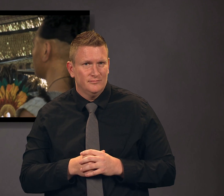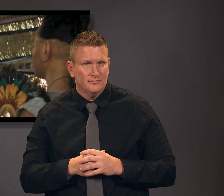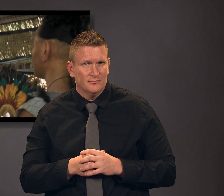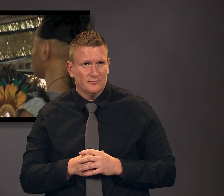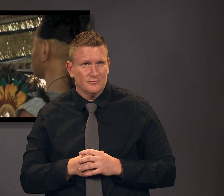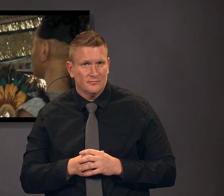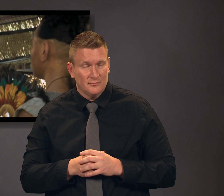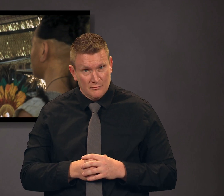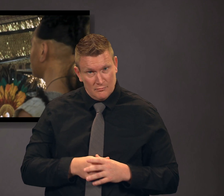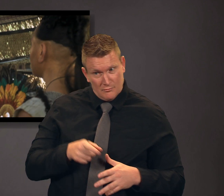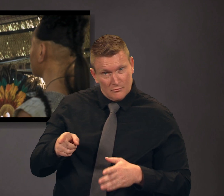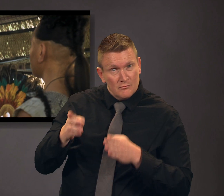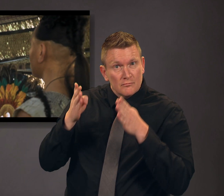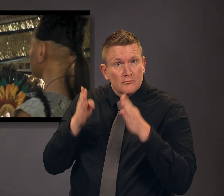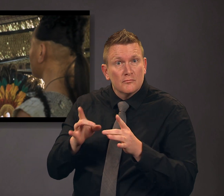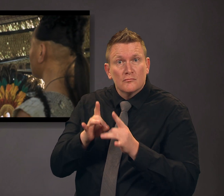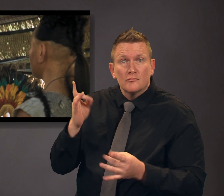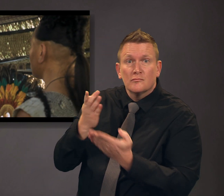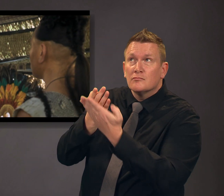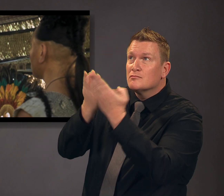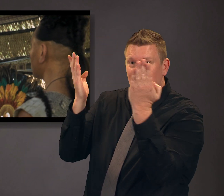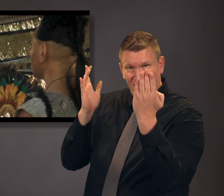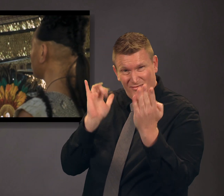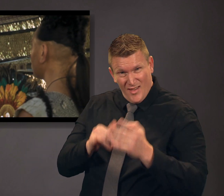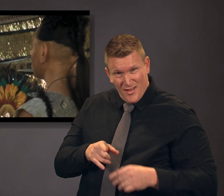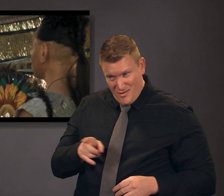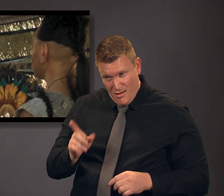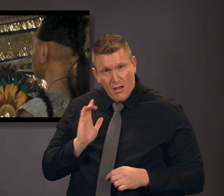This is the great spirit of whom our fathers have spoken.